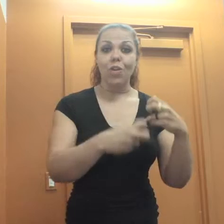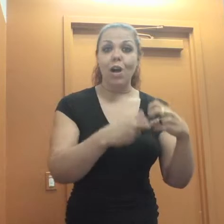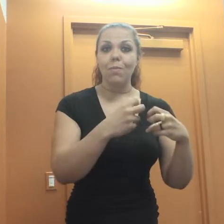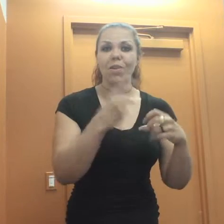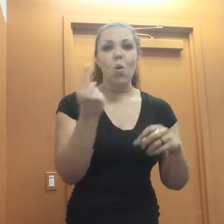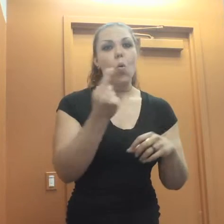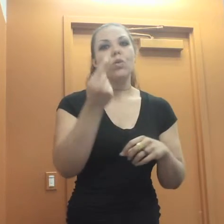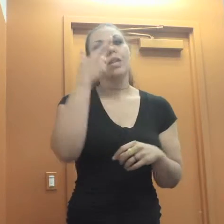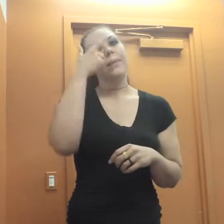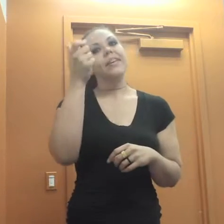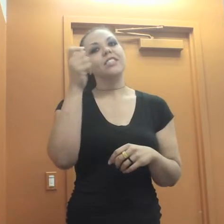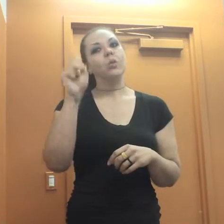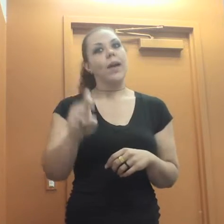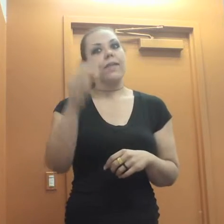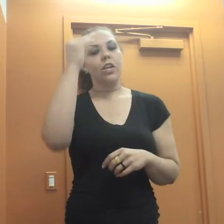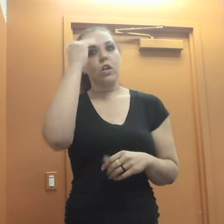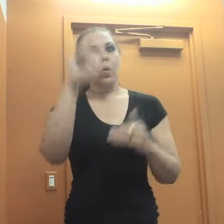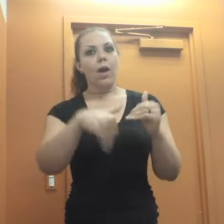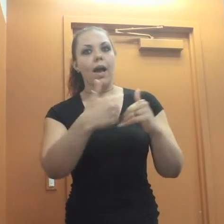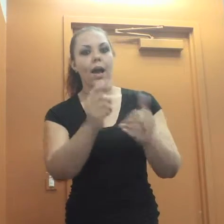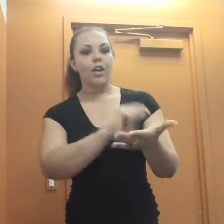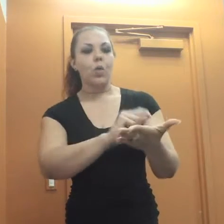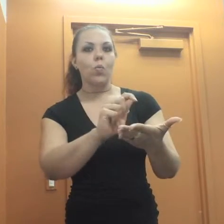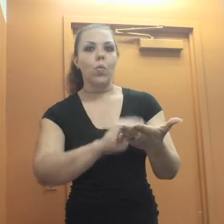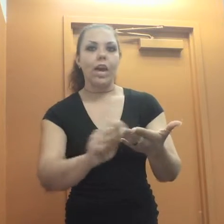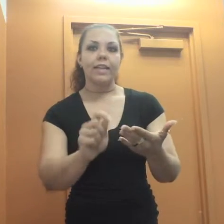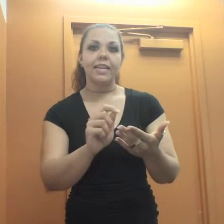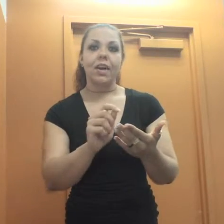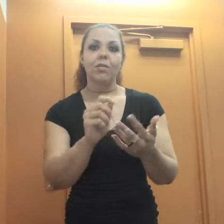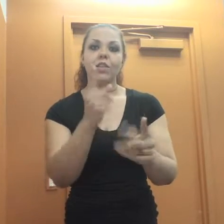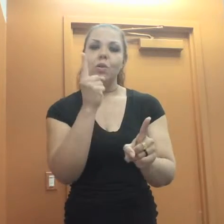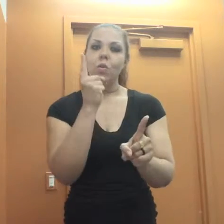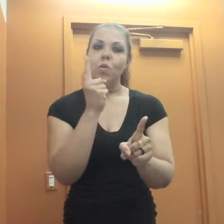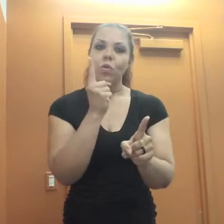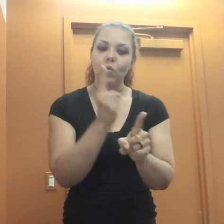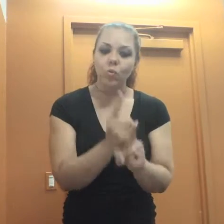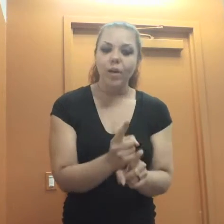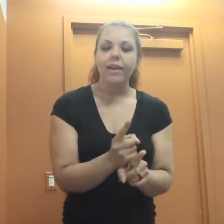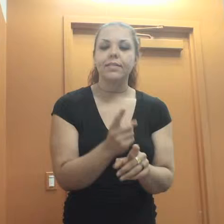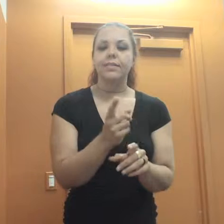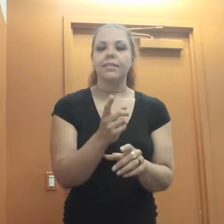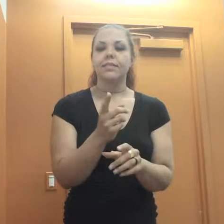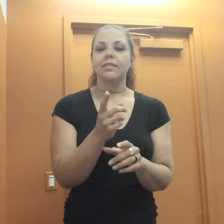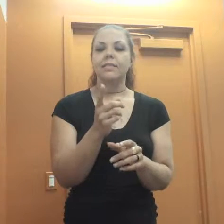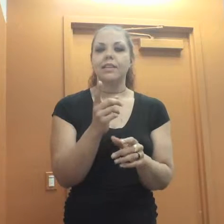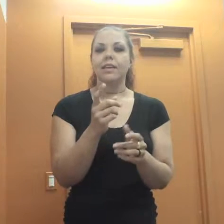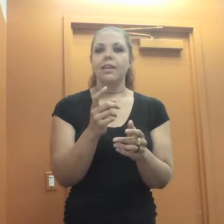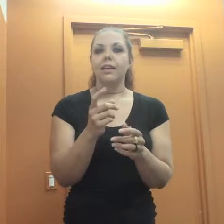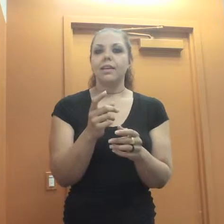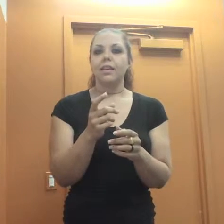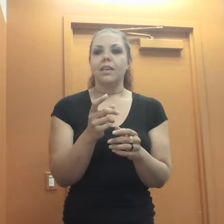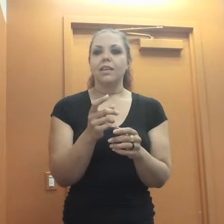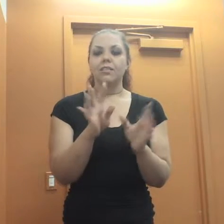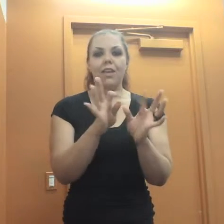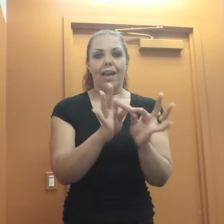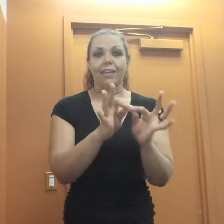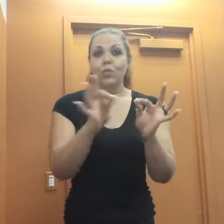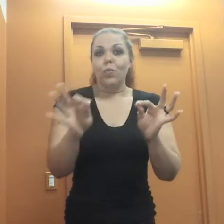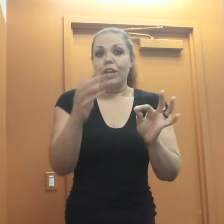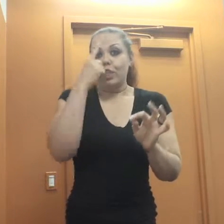to know how to write down the correct expression for K. But if you know how to write the correct expression for K, this really